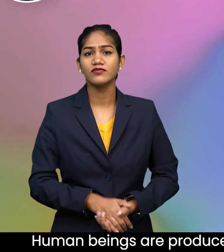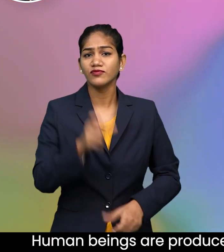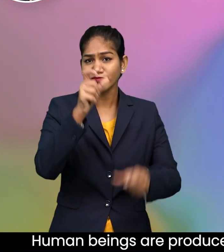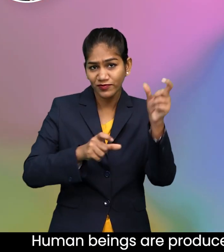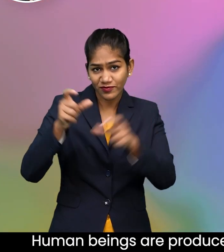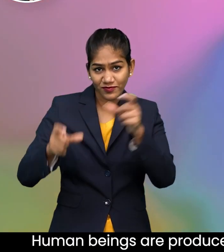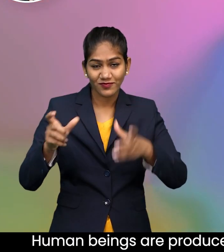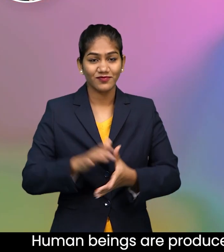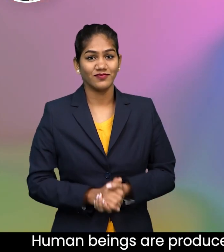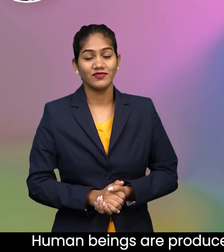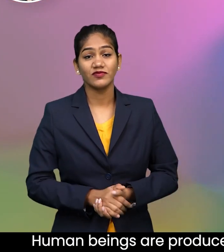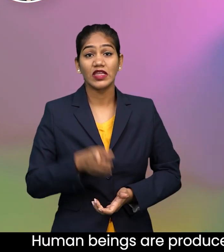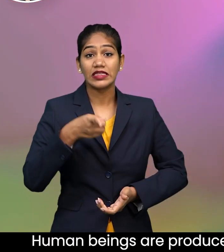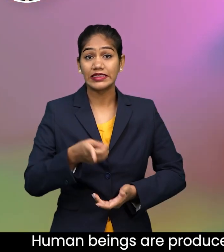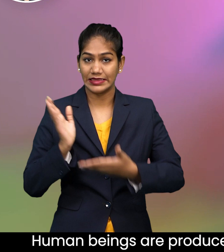Human beings are producers